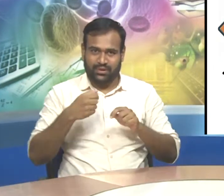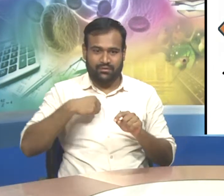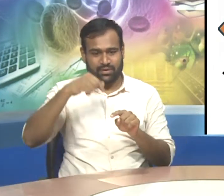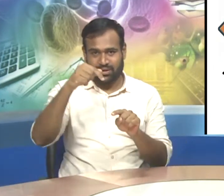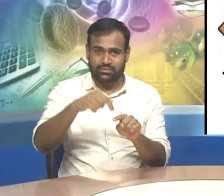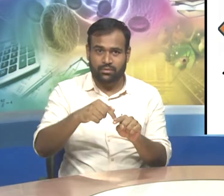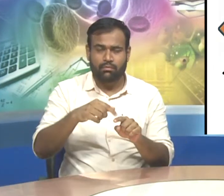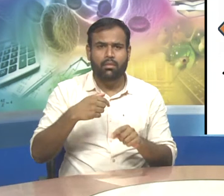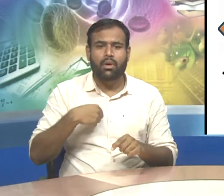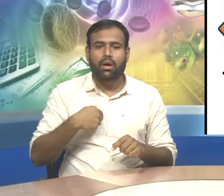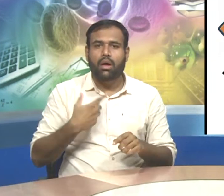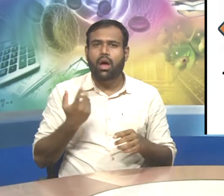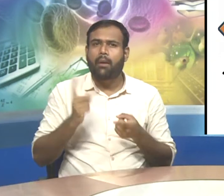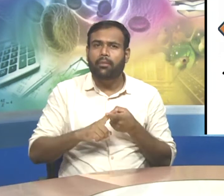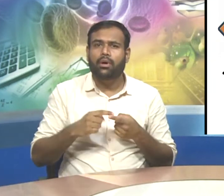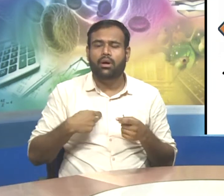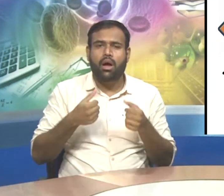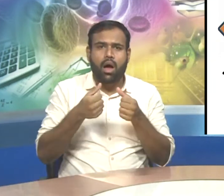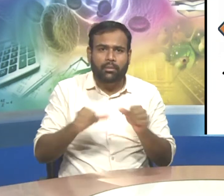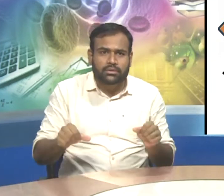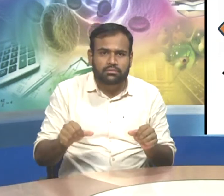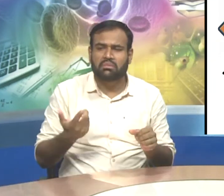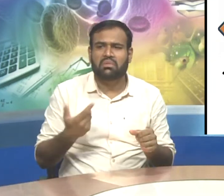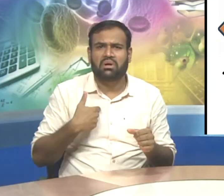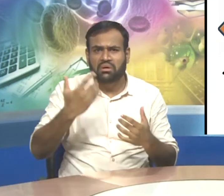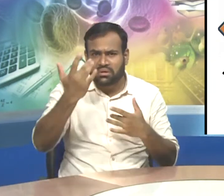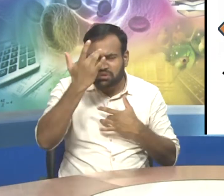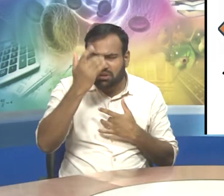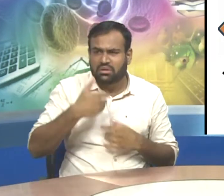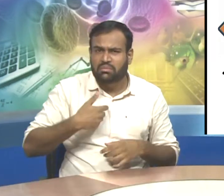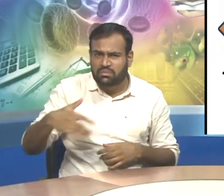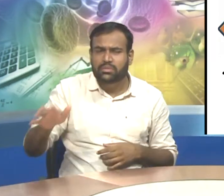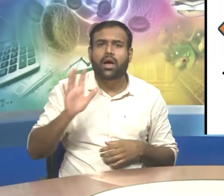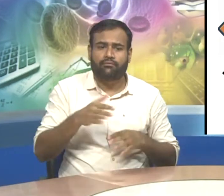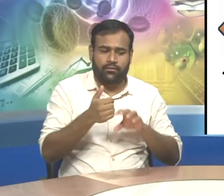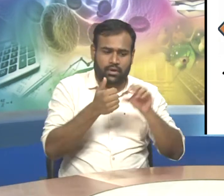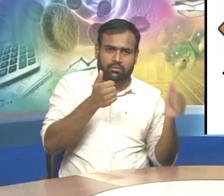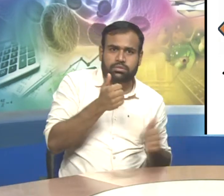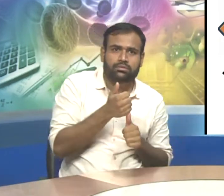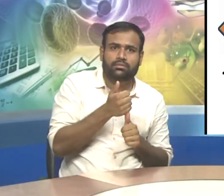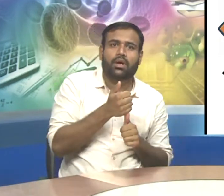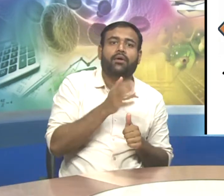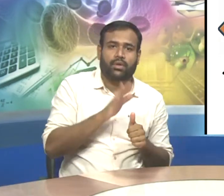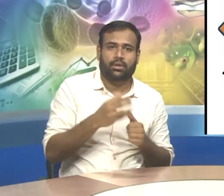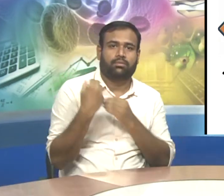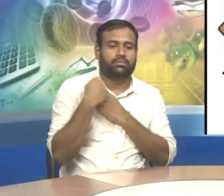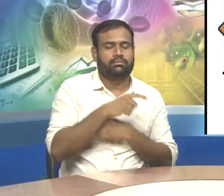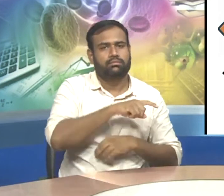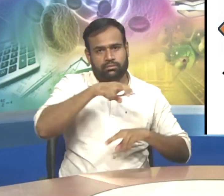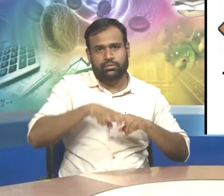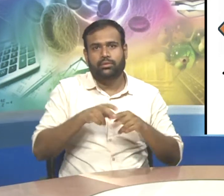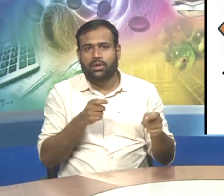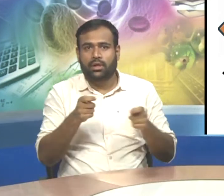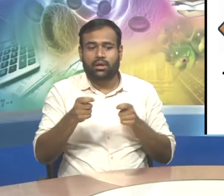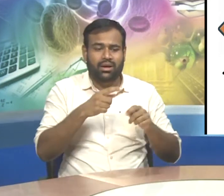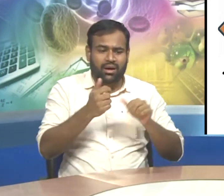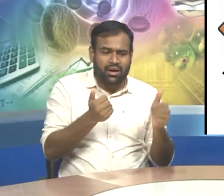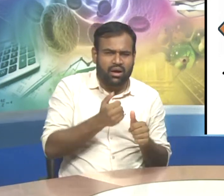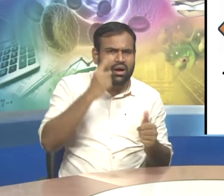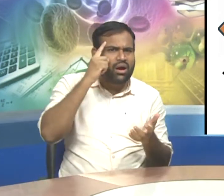Let us understand the meaning of a tie. A tie means that equal number of members have voted in favor and